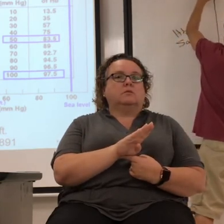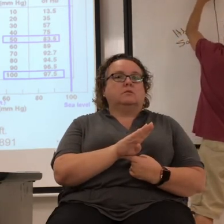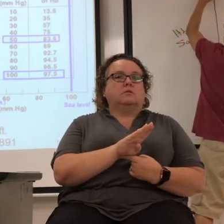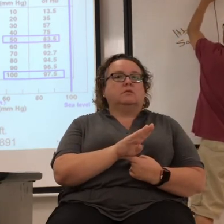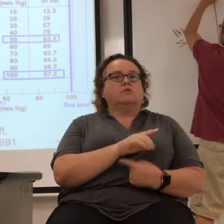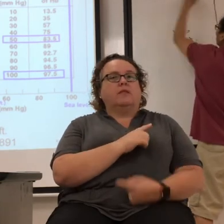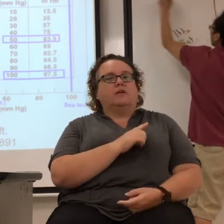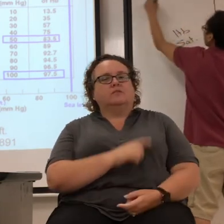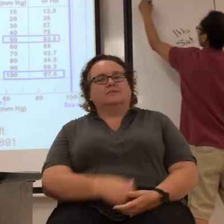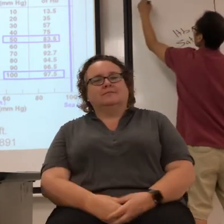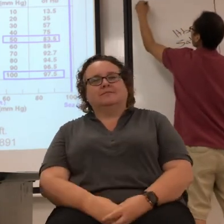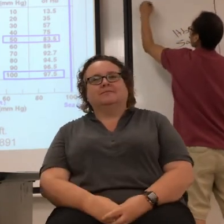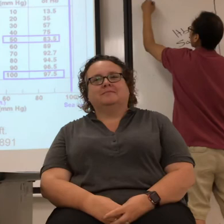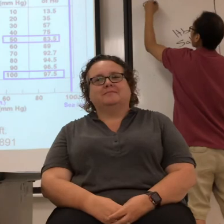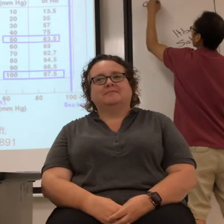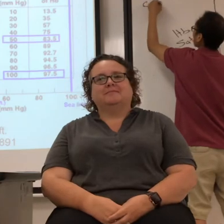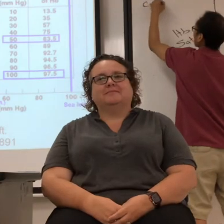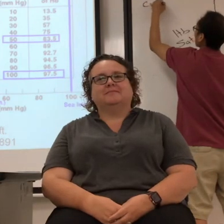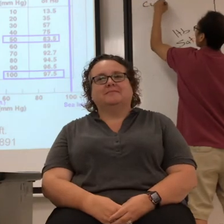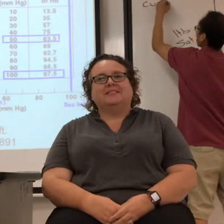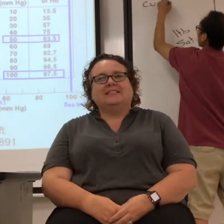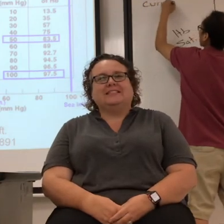saturation curve